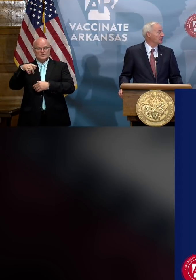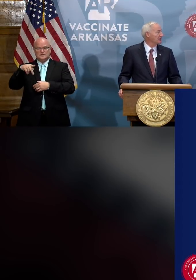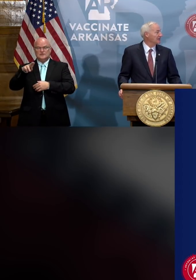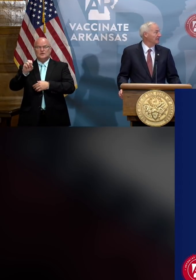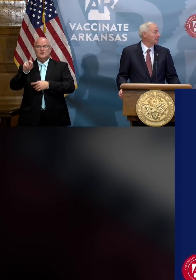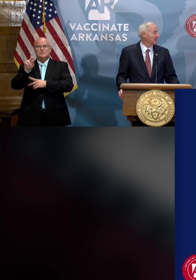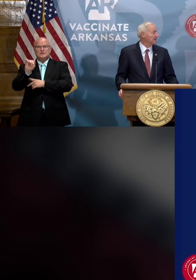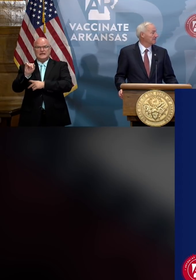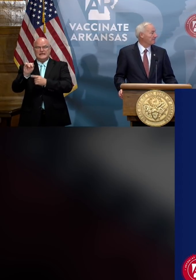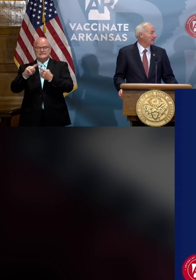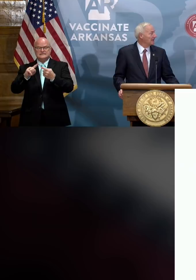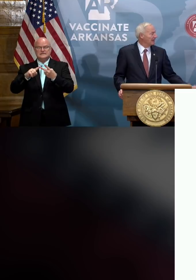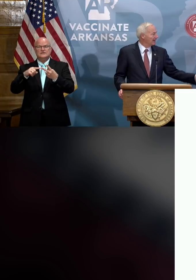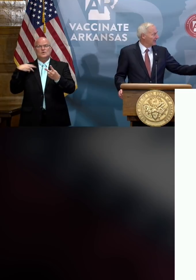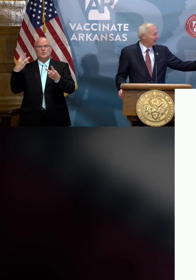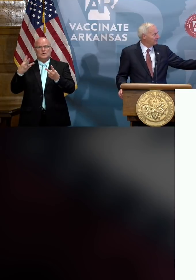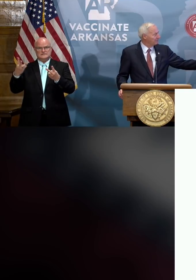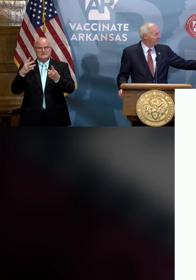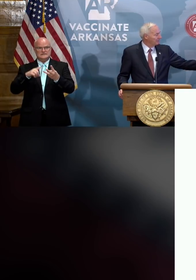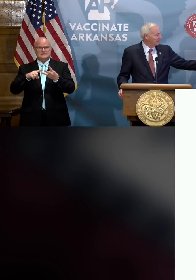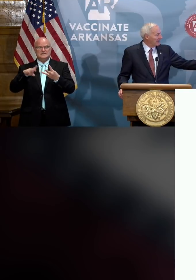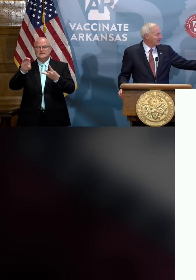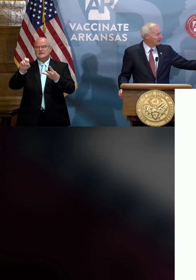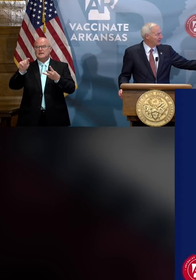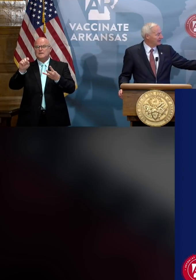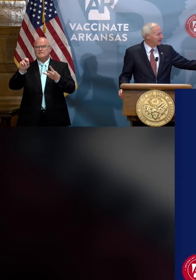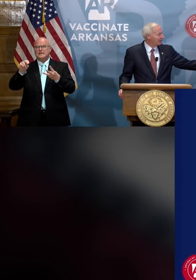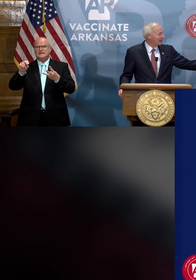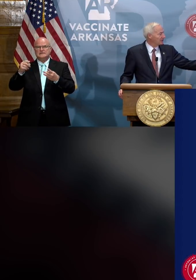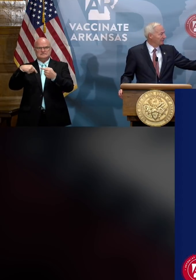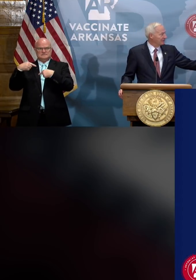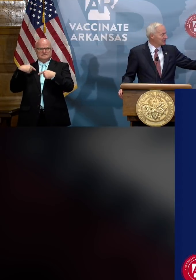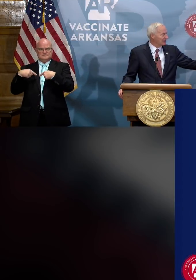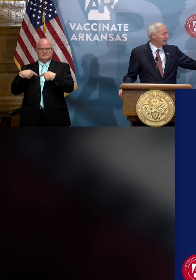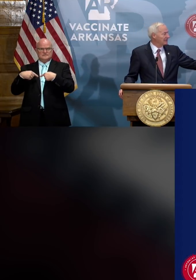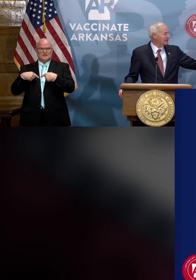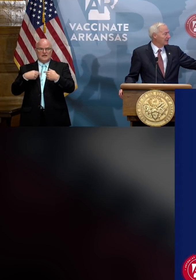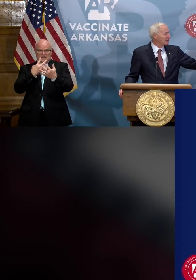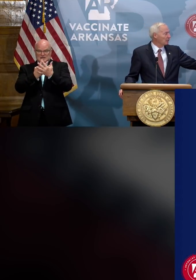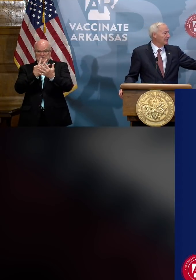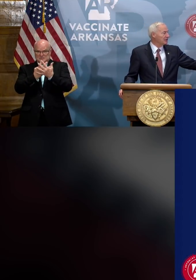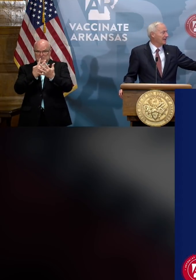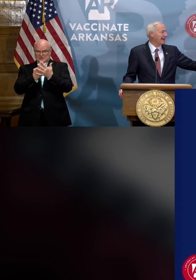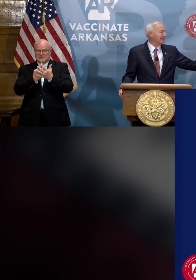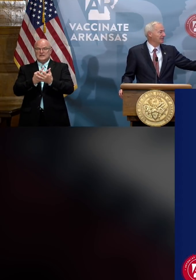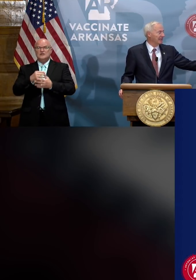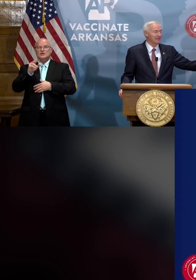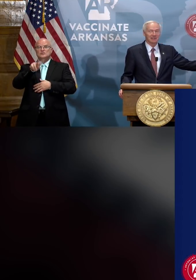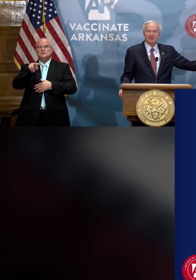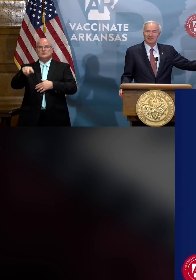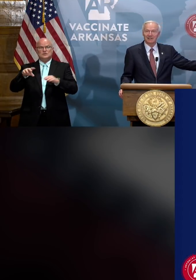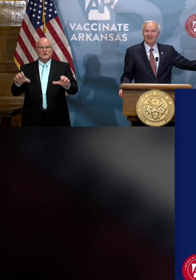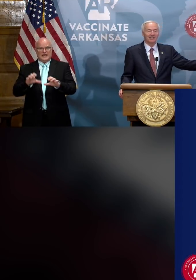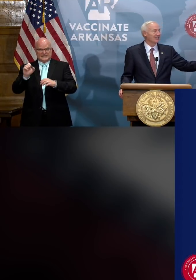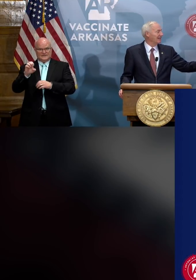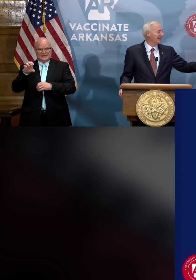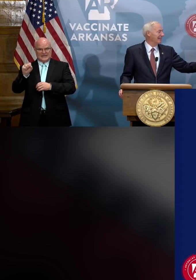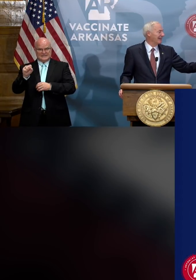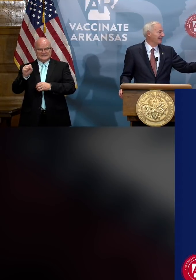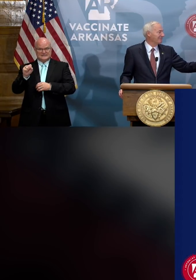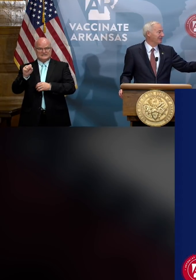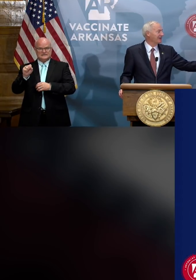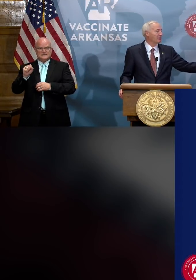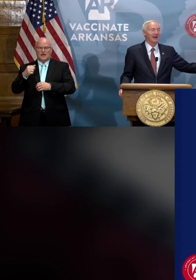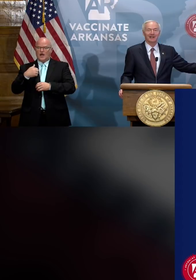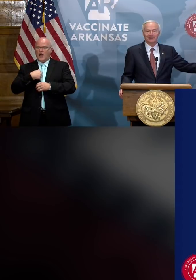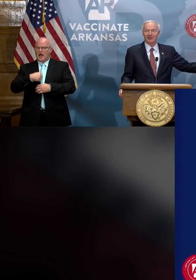Pulaski, Washington, and Benton. Back on the correctional facilities, though, 22 active cases. And